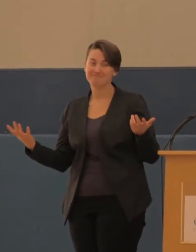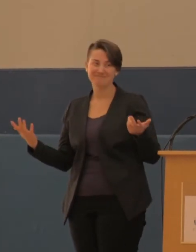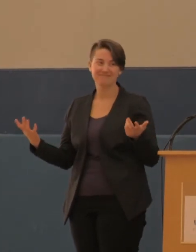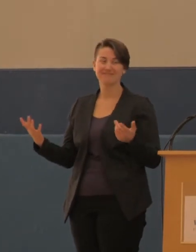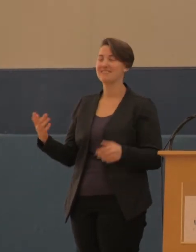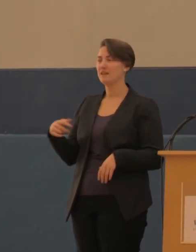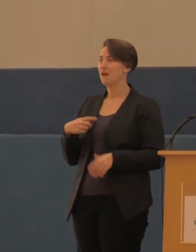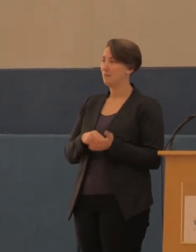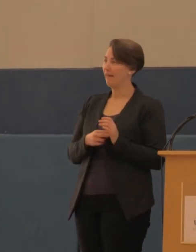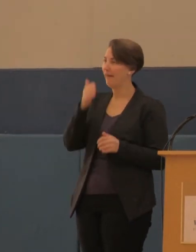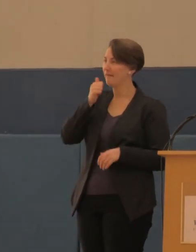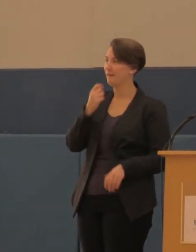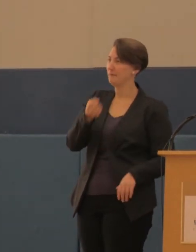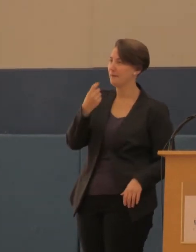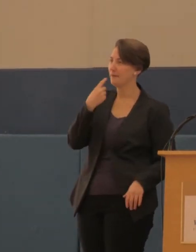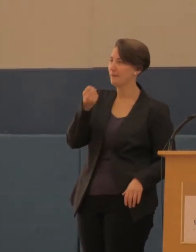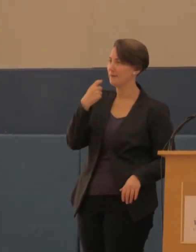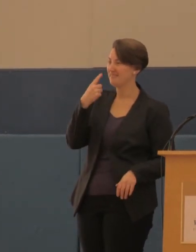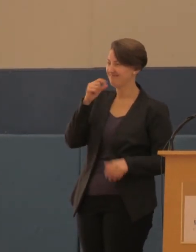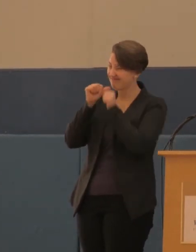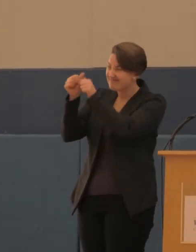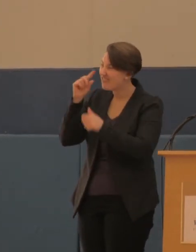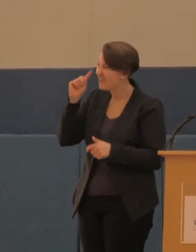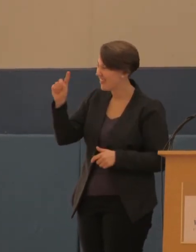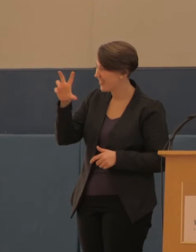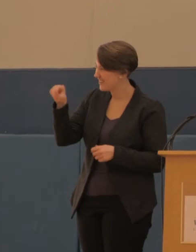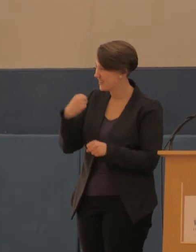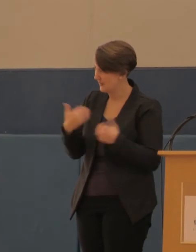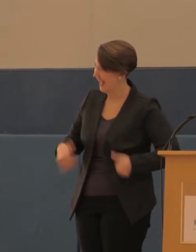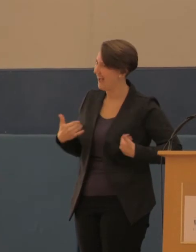Try to take a pill every day, apparently, for that period of time.